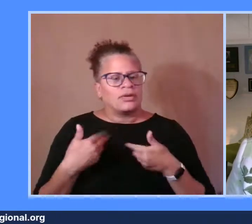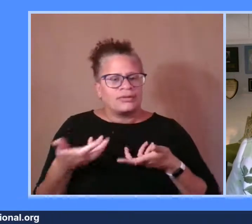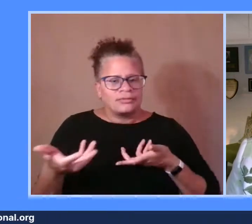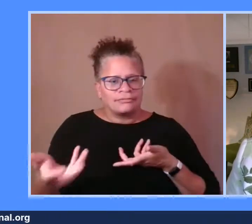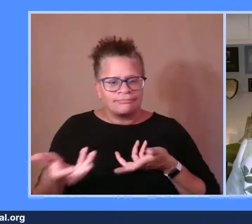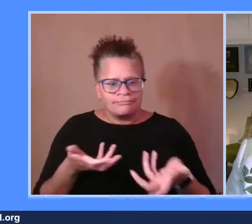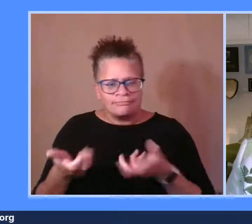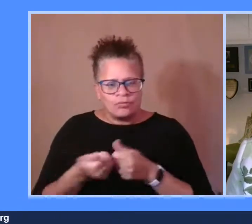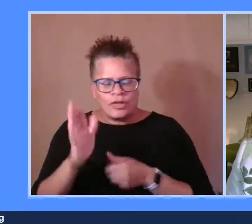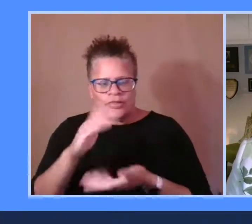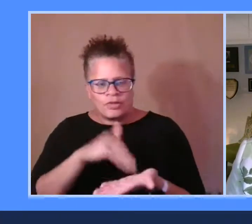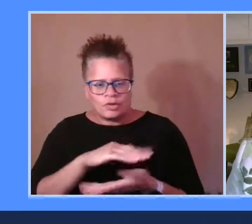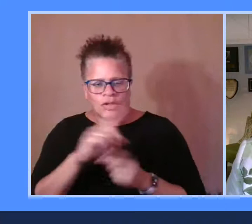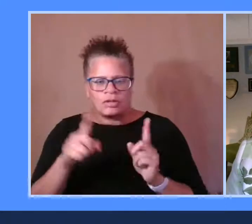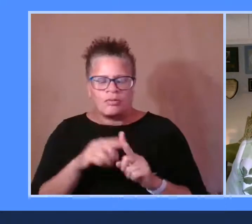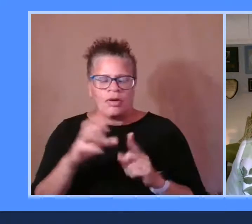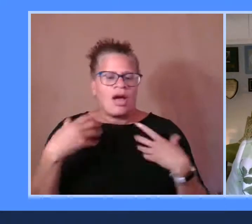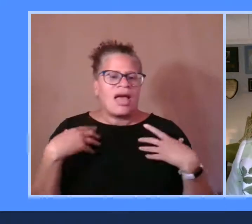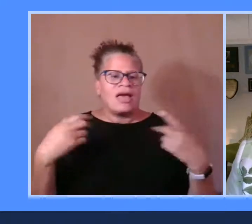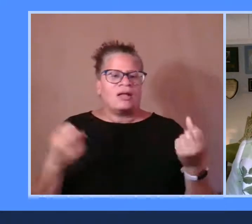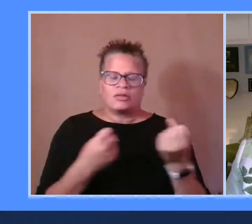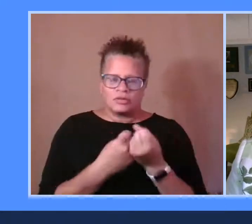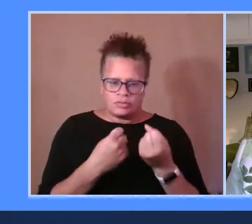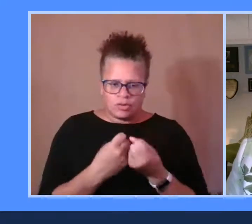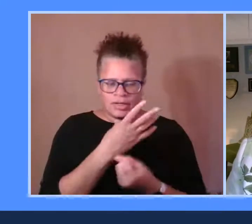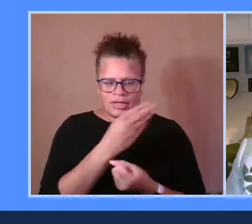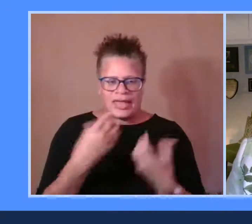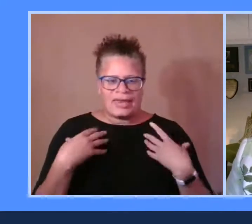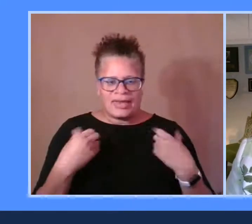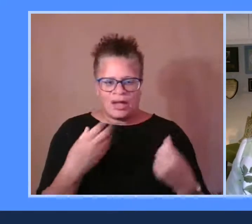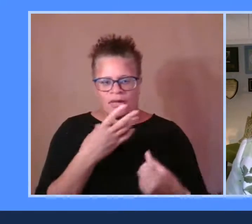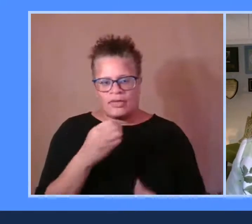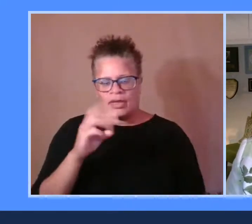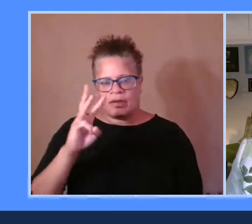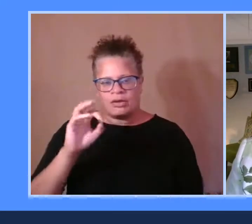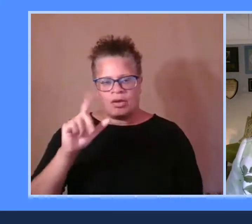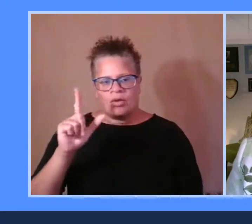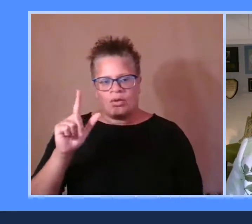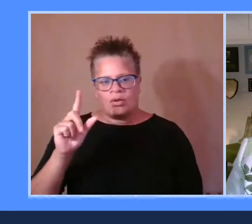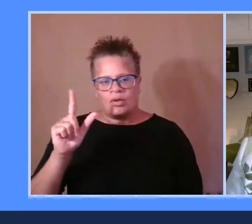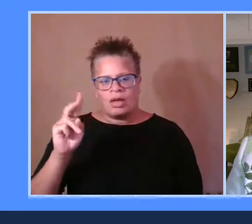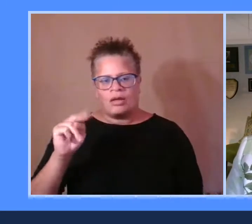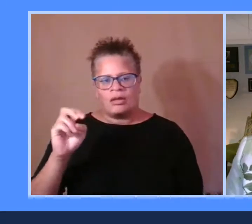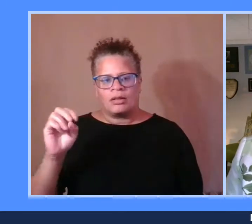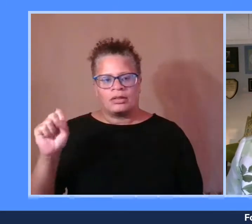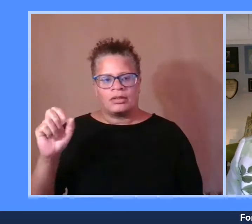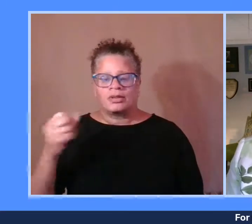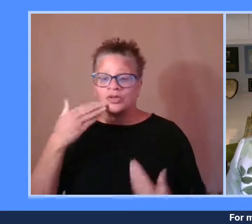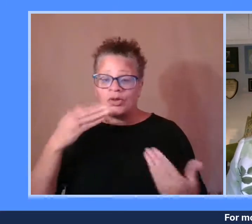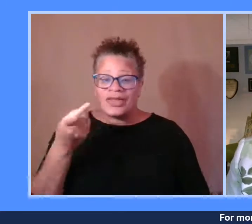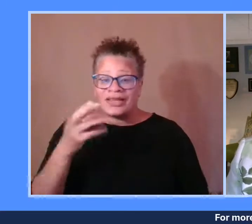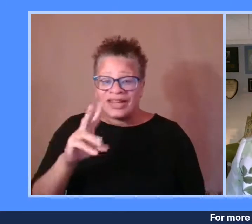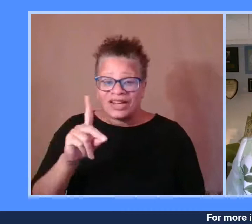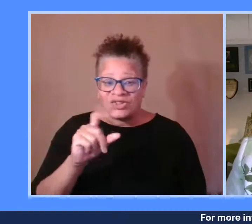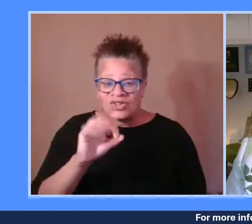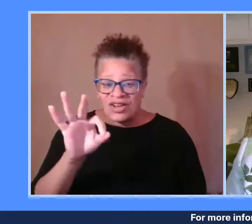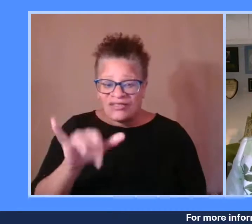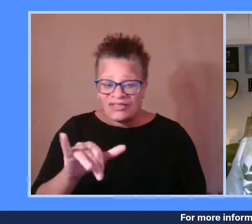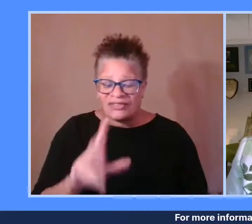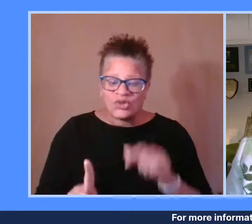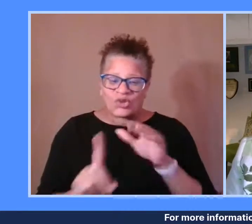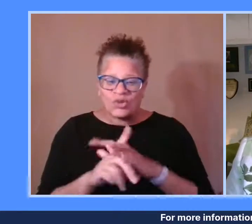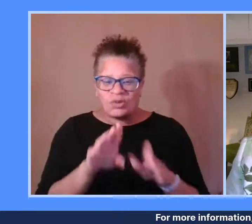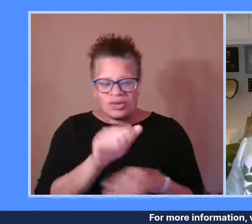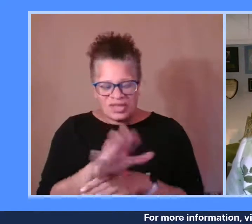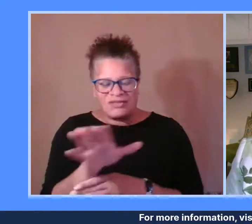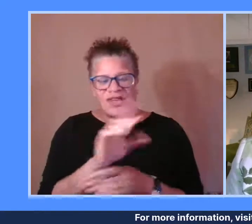dialogue around health promotion and health wellness. And so, again, I'd like to thank Dr. Duffy for being with us this evening.